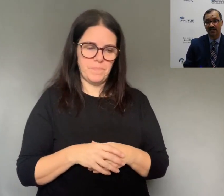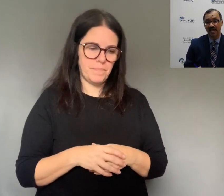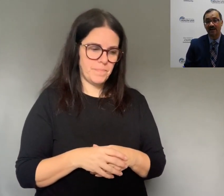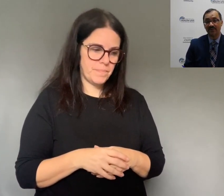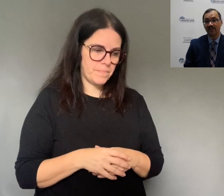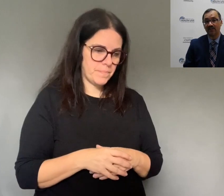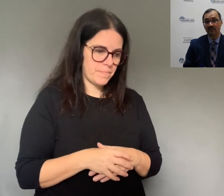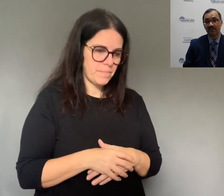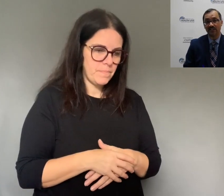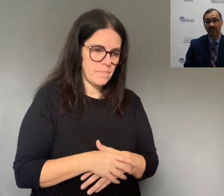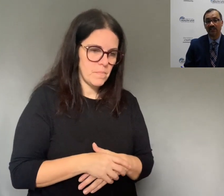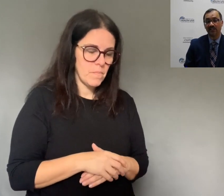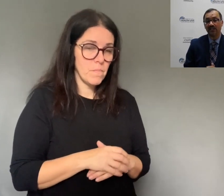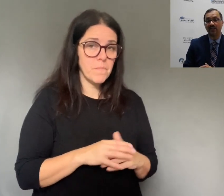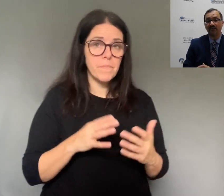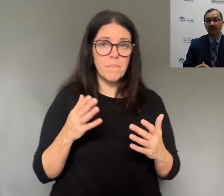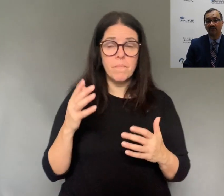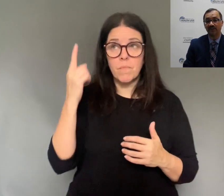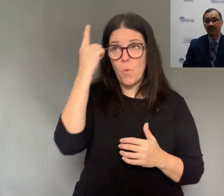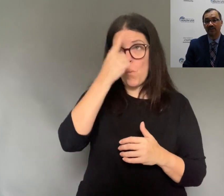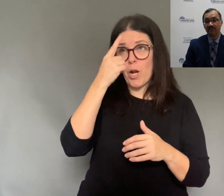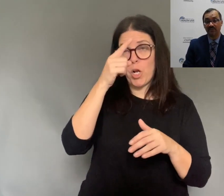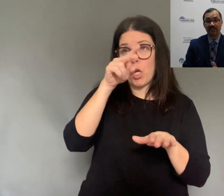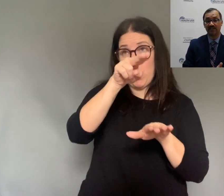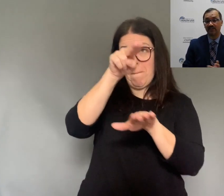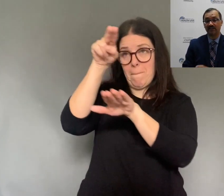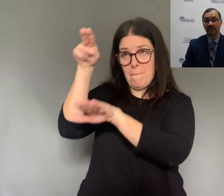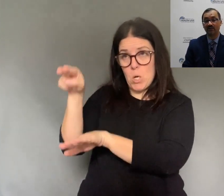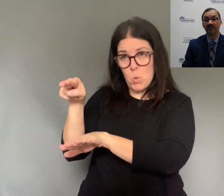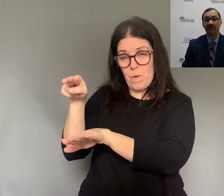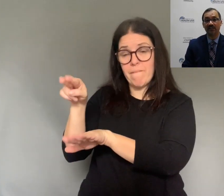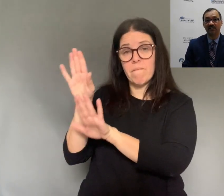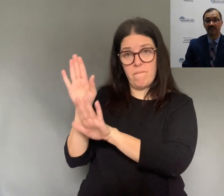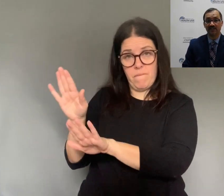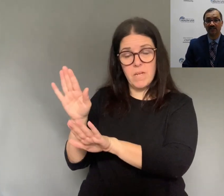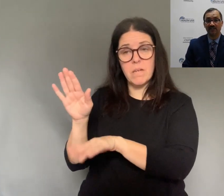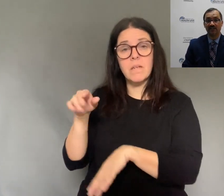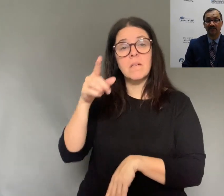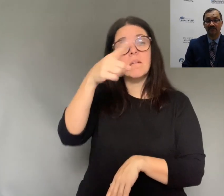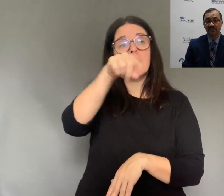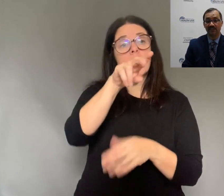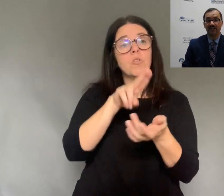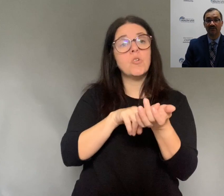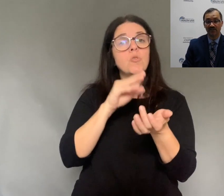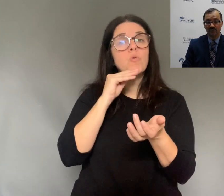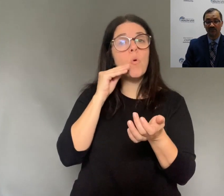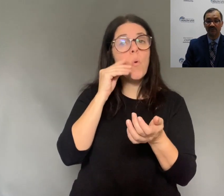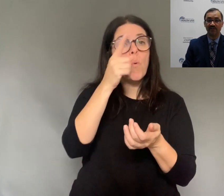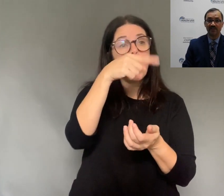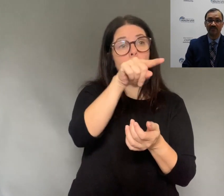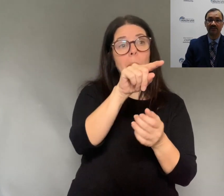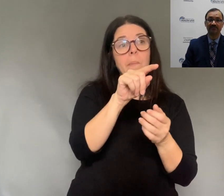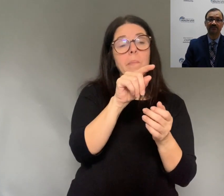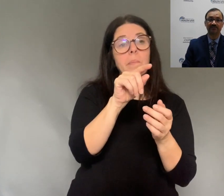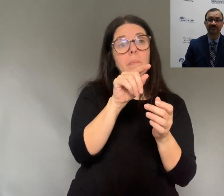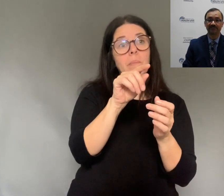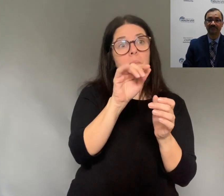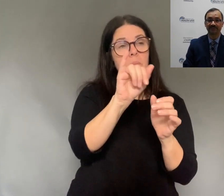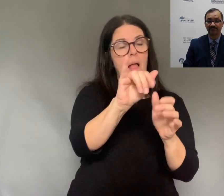deaths happened over a number of, over the period since these individuals moved to field hospitals.